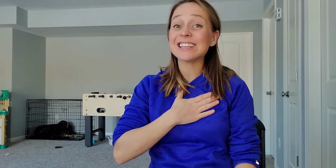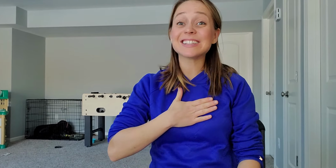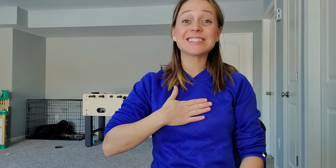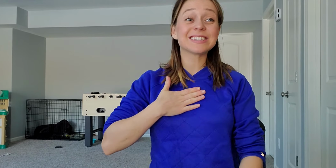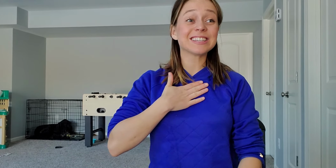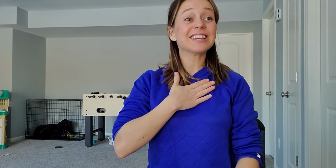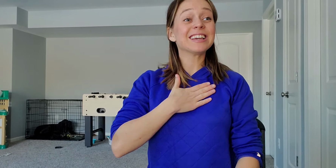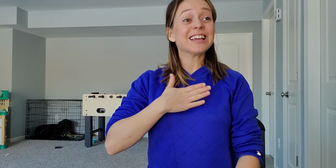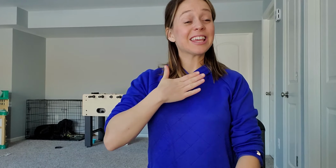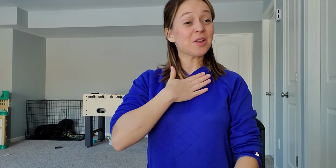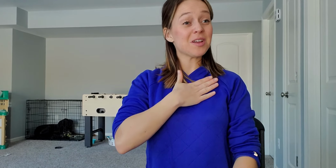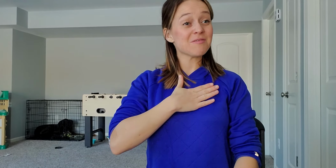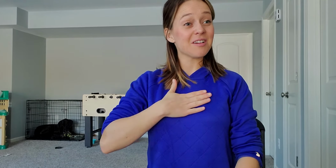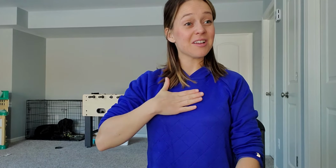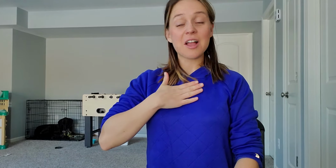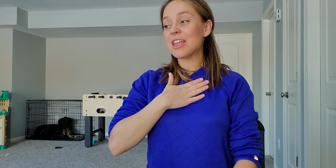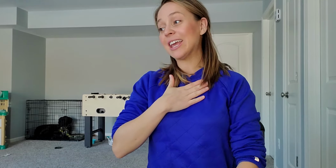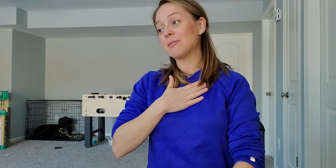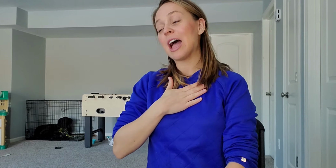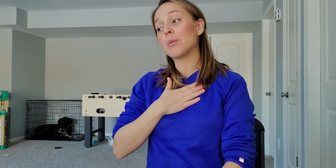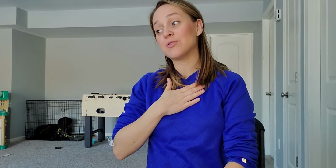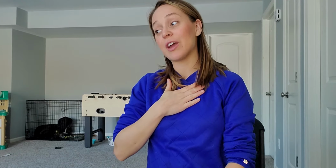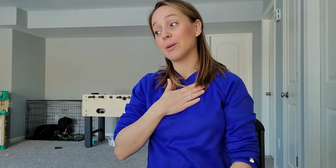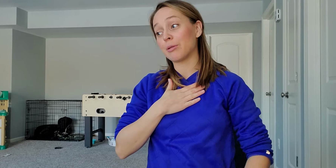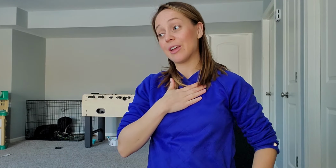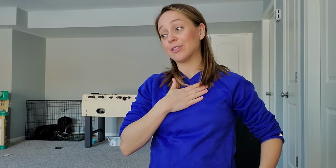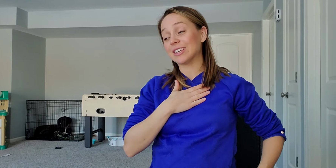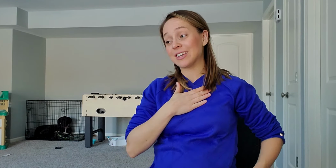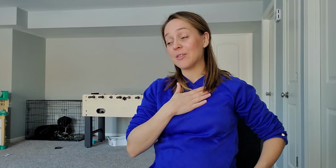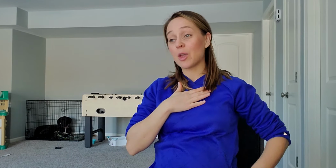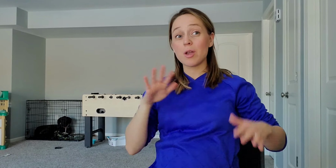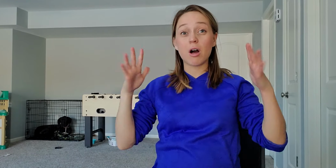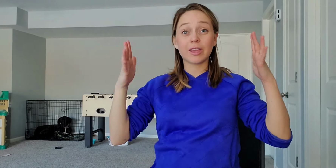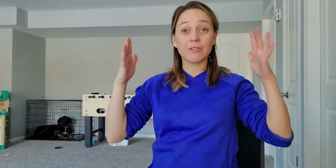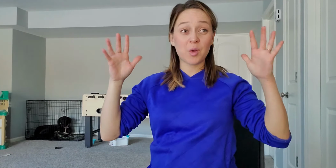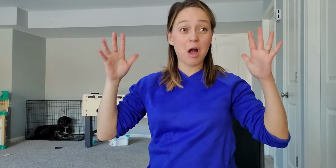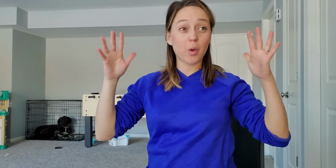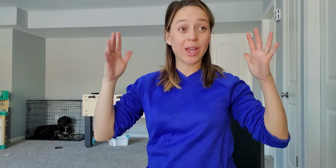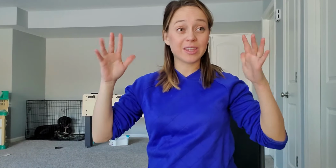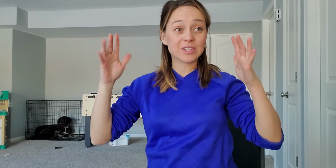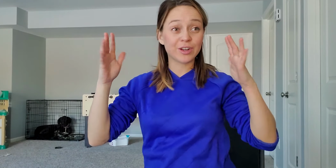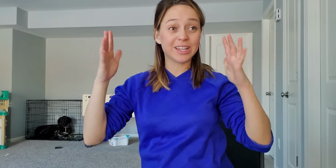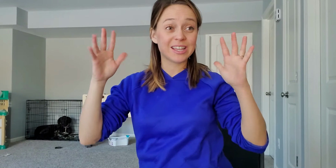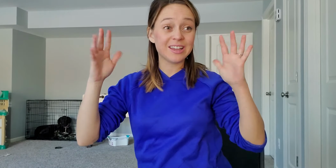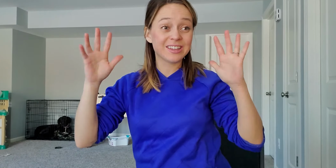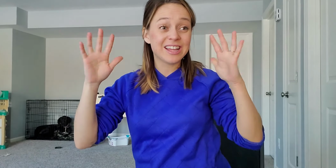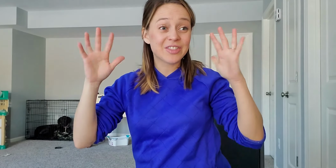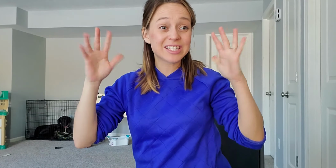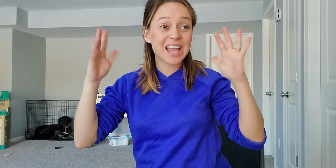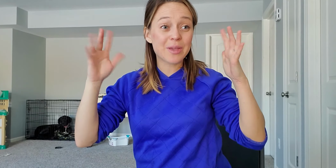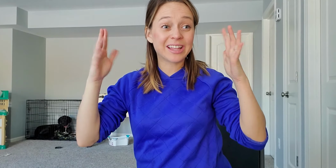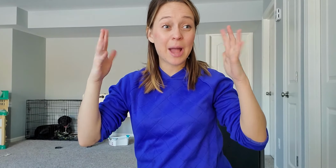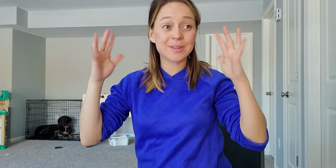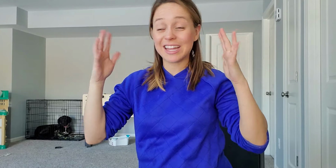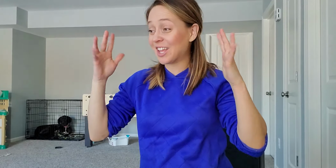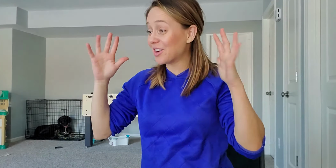please. Can we? You're so good at it. That was very brave, Alyssa. Can we all give? Can we all go like this for Alyssa? This is how we clap in sign language.